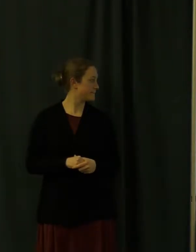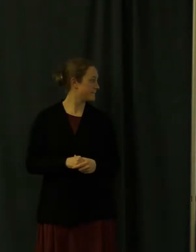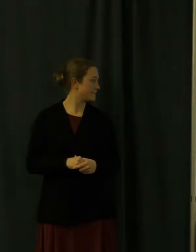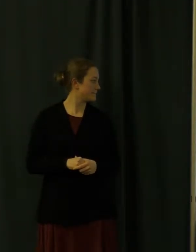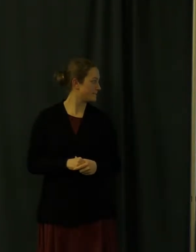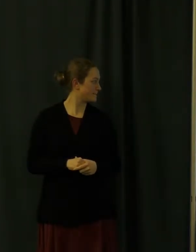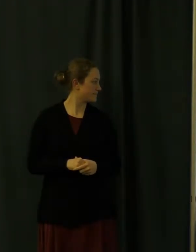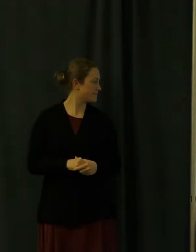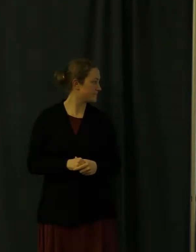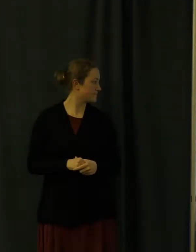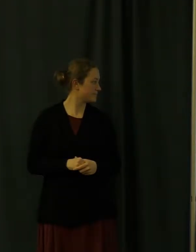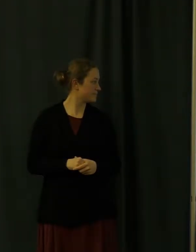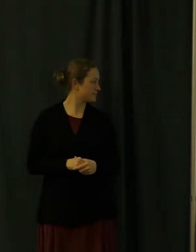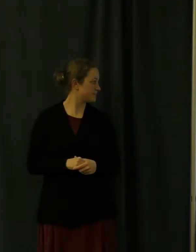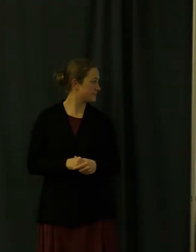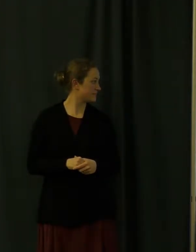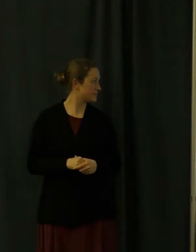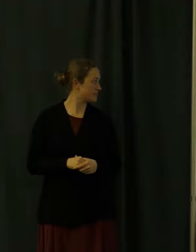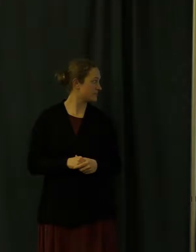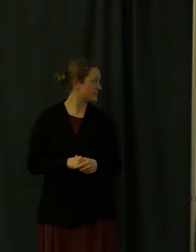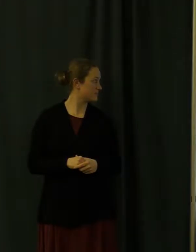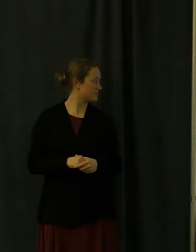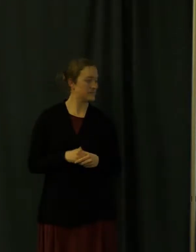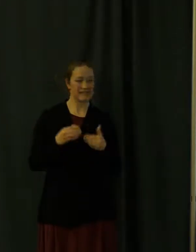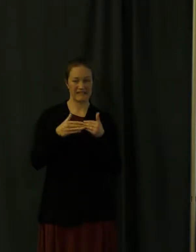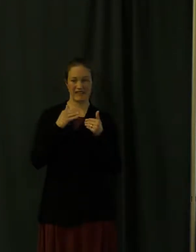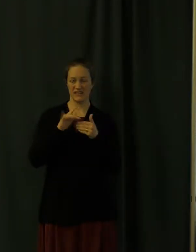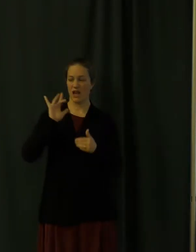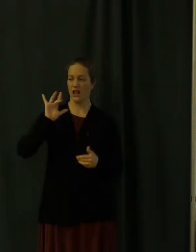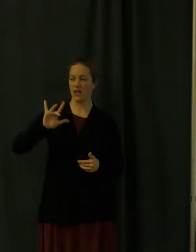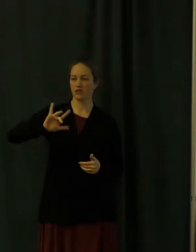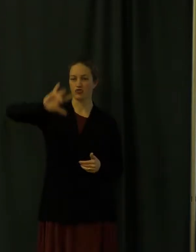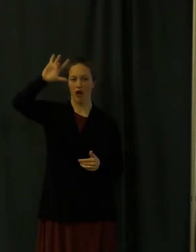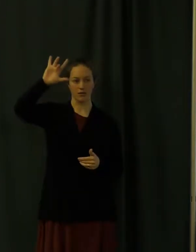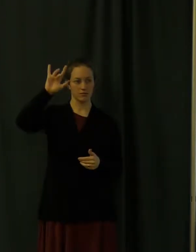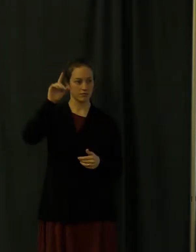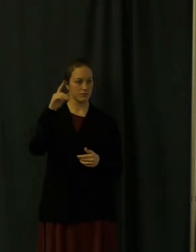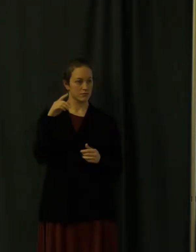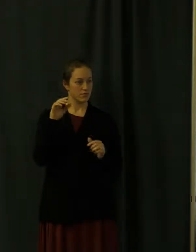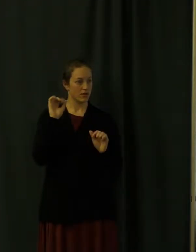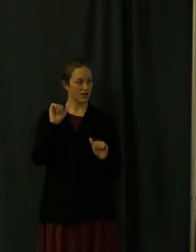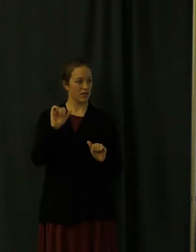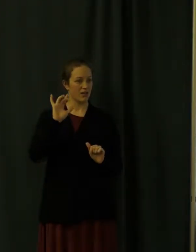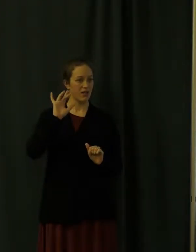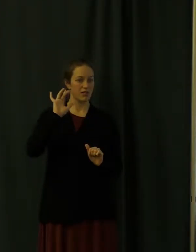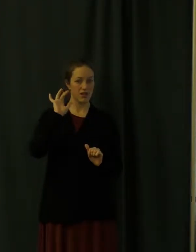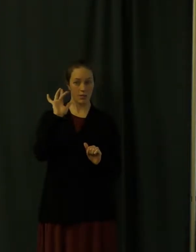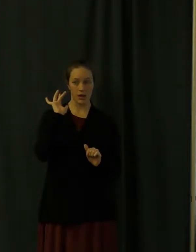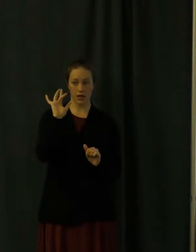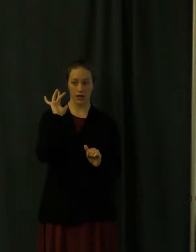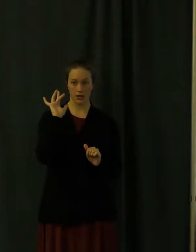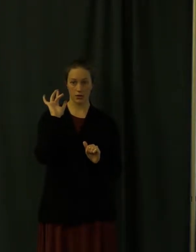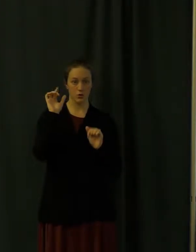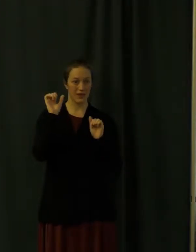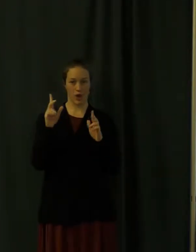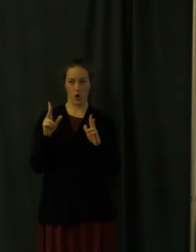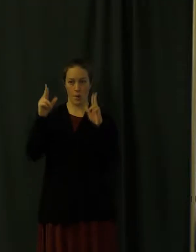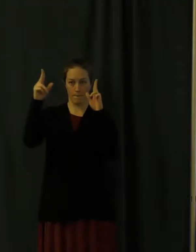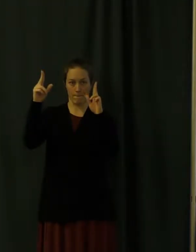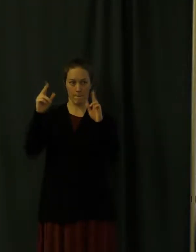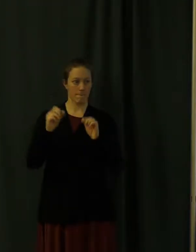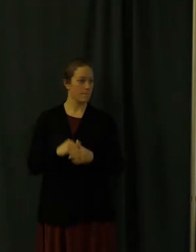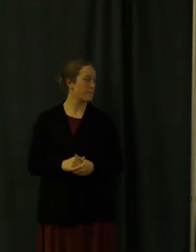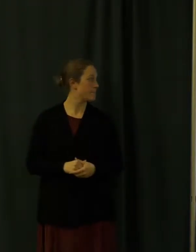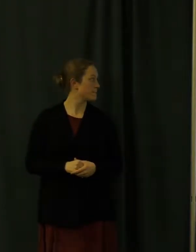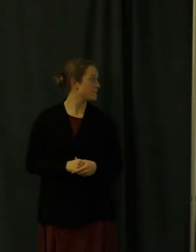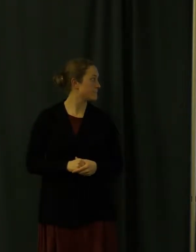And then I can really easily drag this, double click, and crop this.